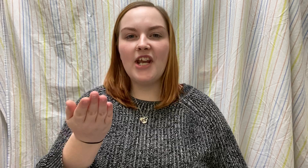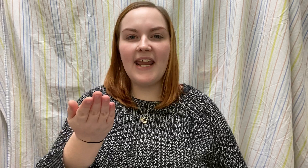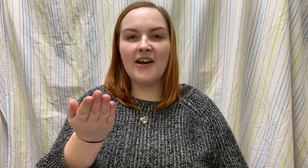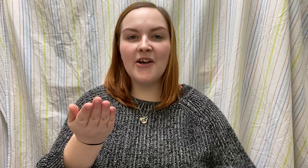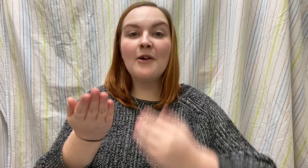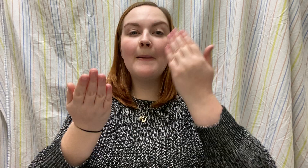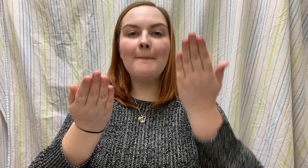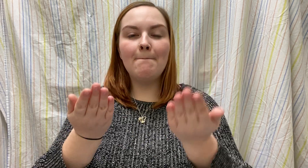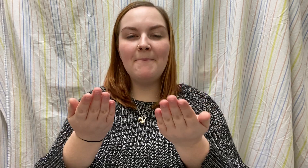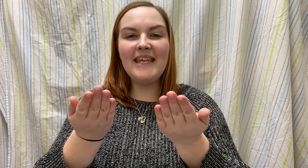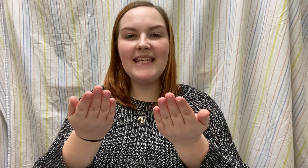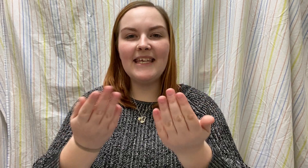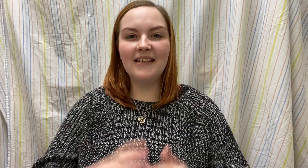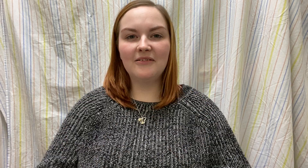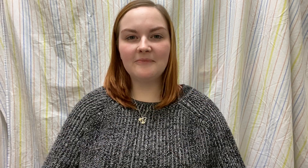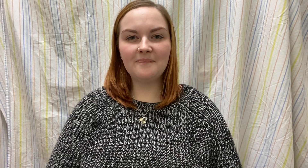Chair, me.